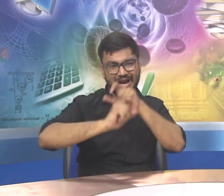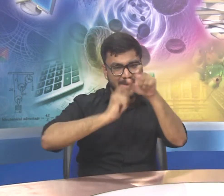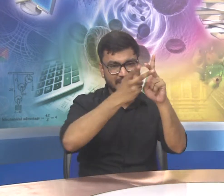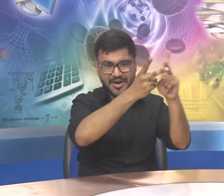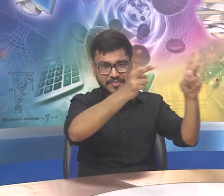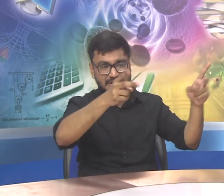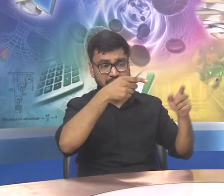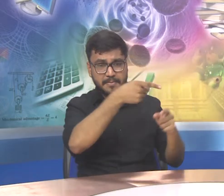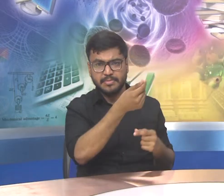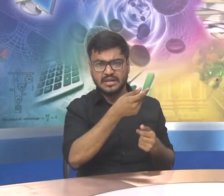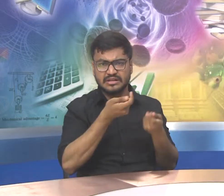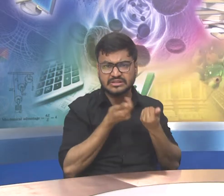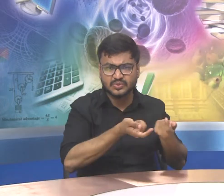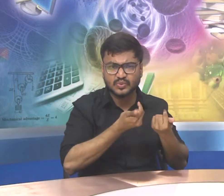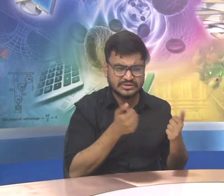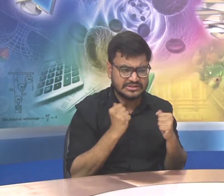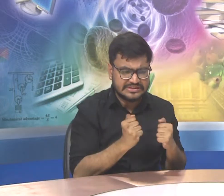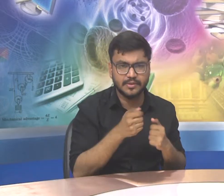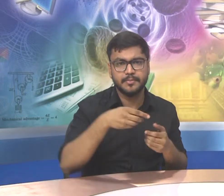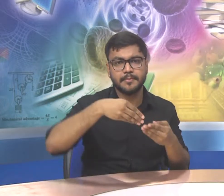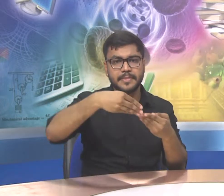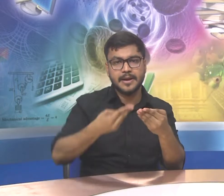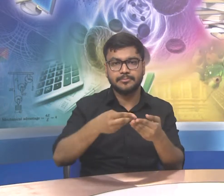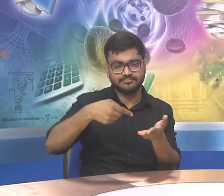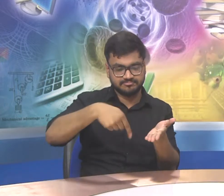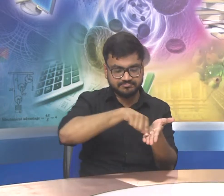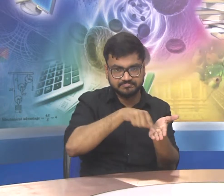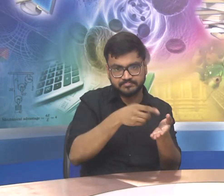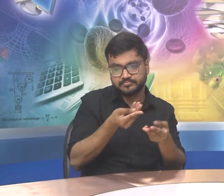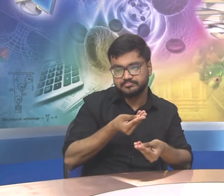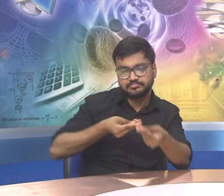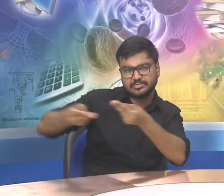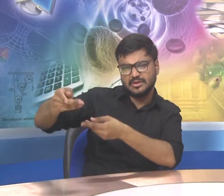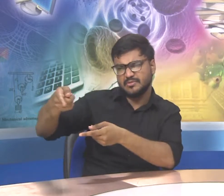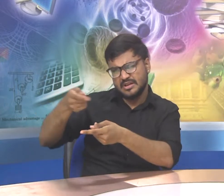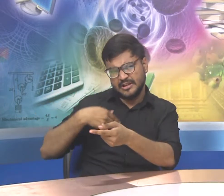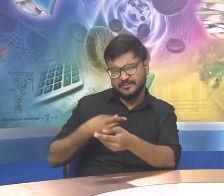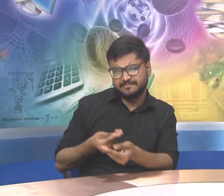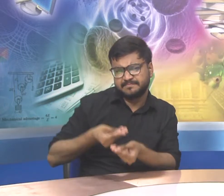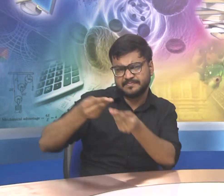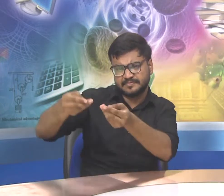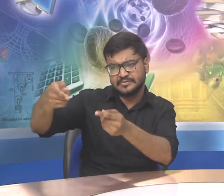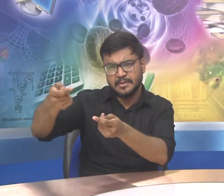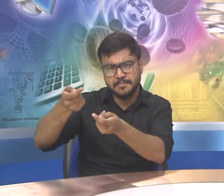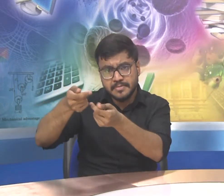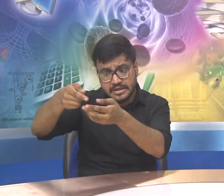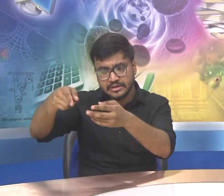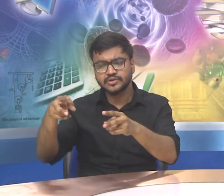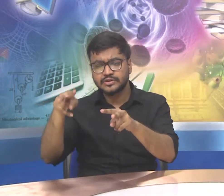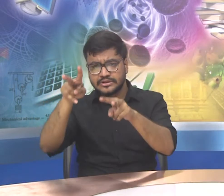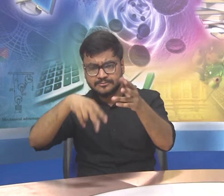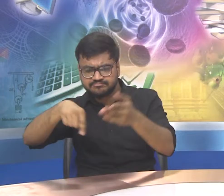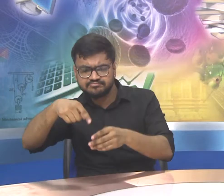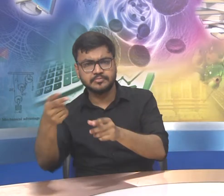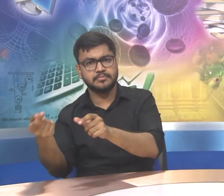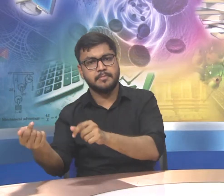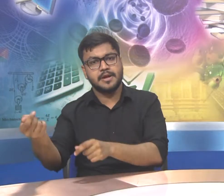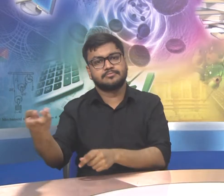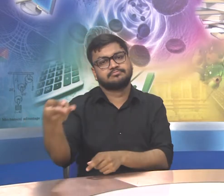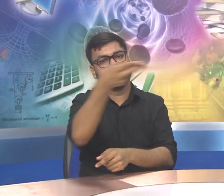Bank provides short-term finance by discounting bills, making payment the amount